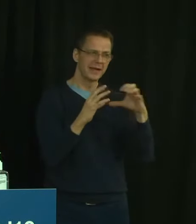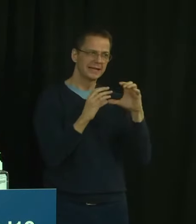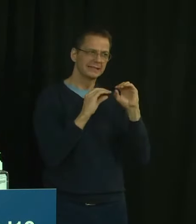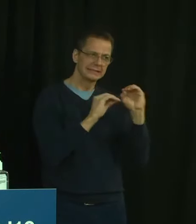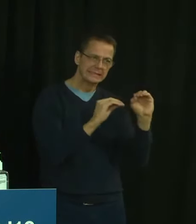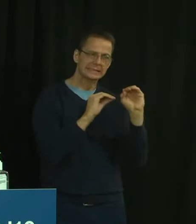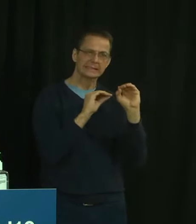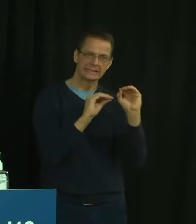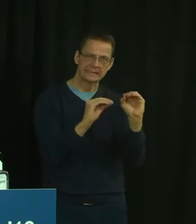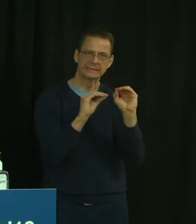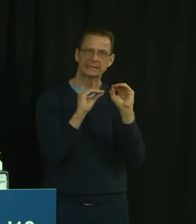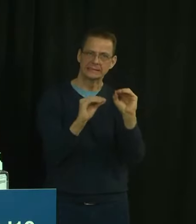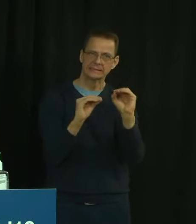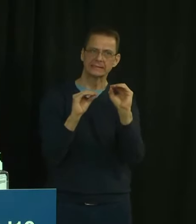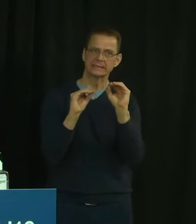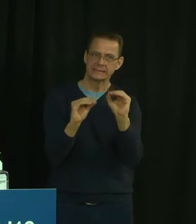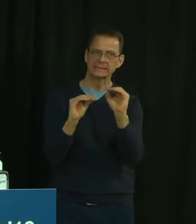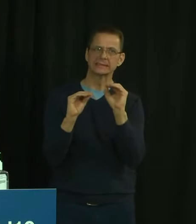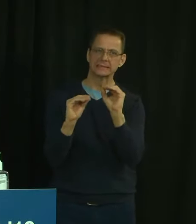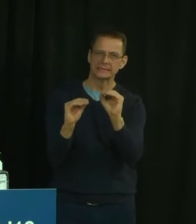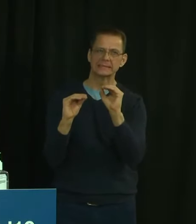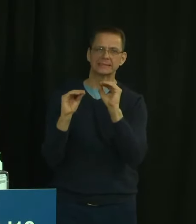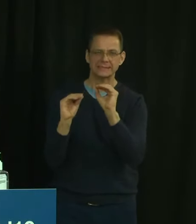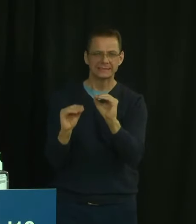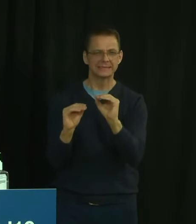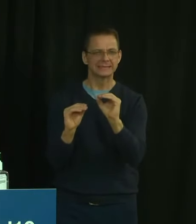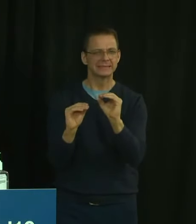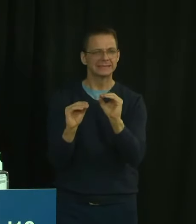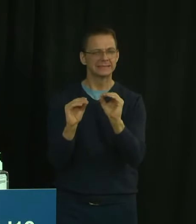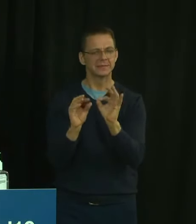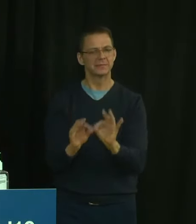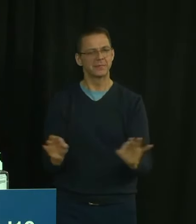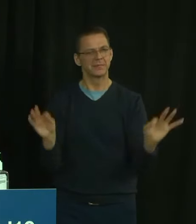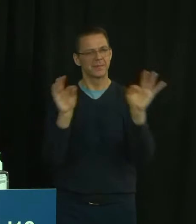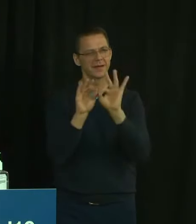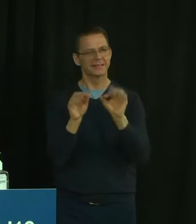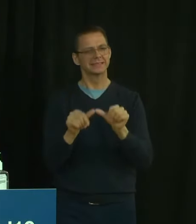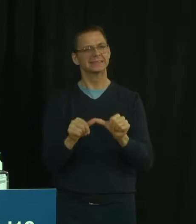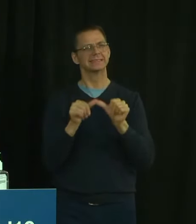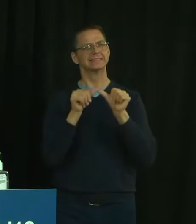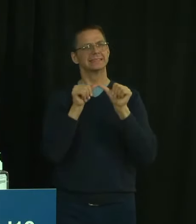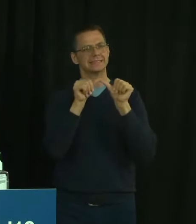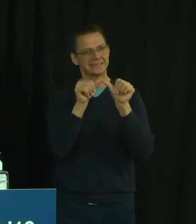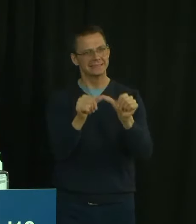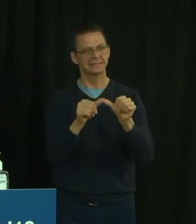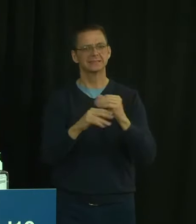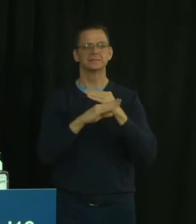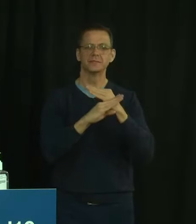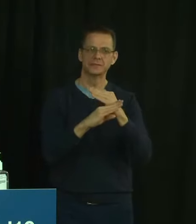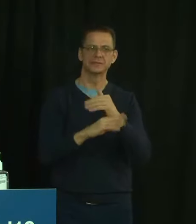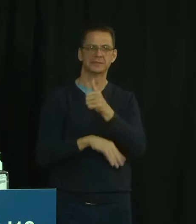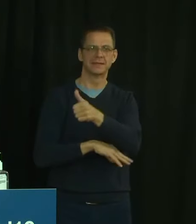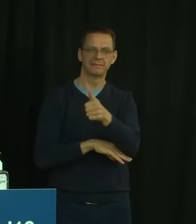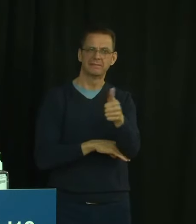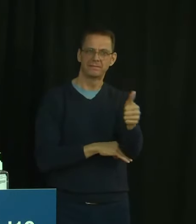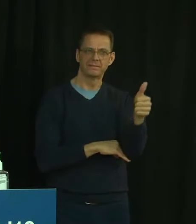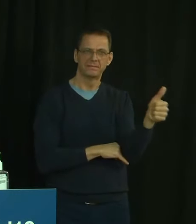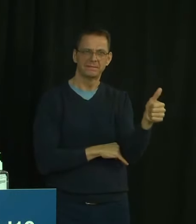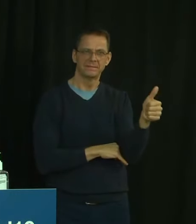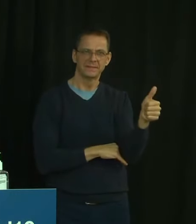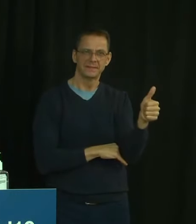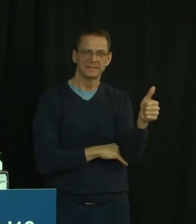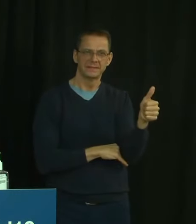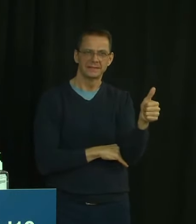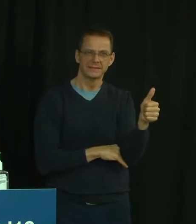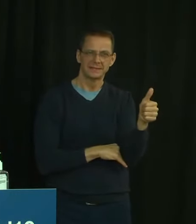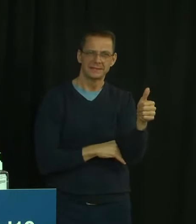reduce the risk of a wave of cases becoming a wave of admissions in acute care. So it's something that we look at